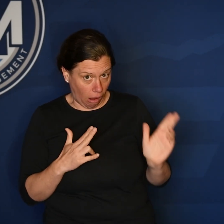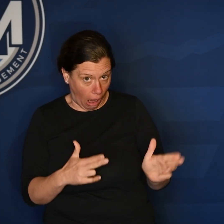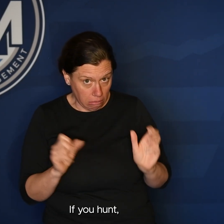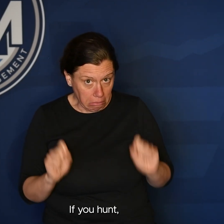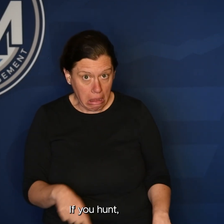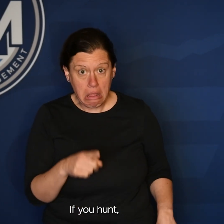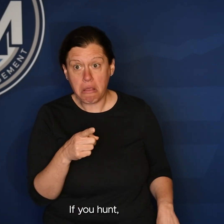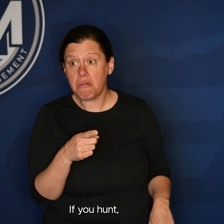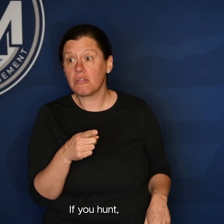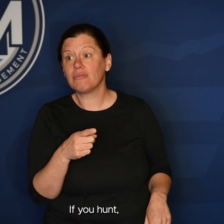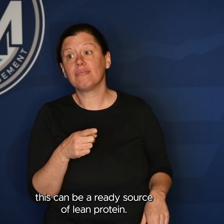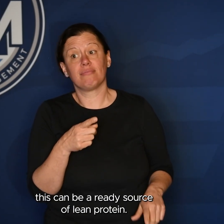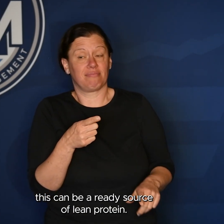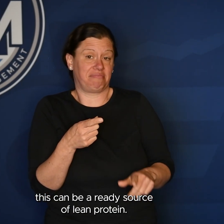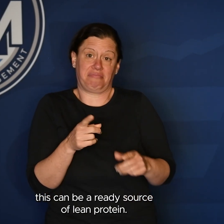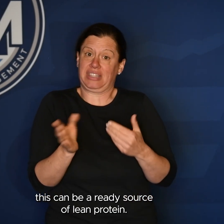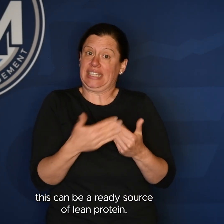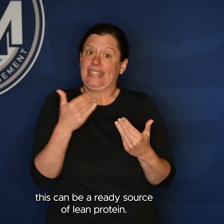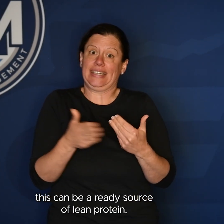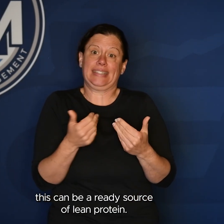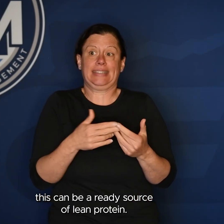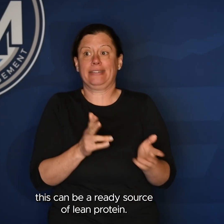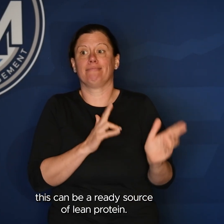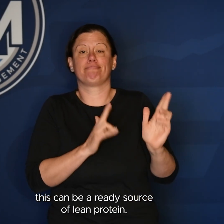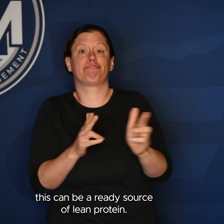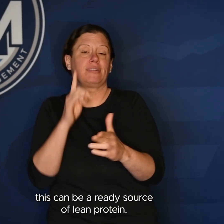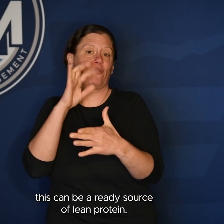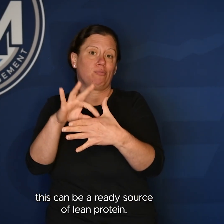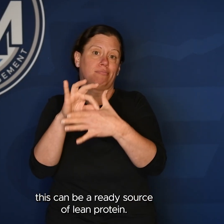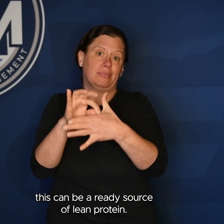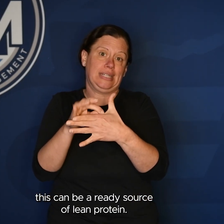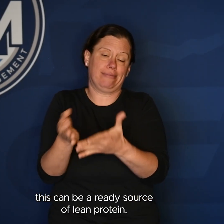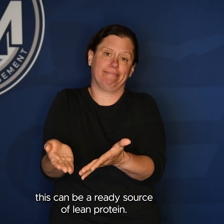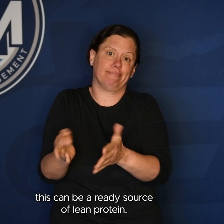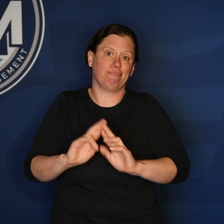If you hunt, this can be a ready source of lean protein.